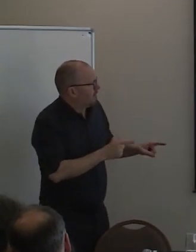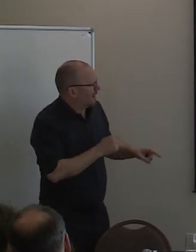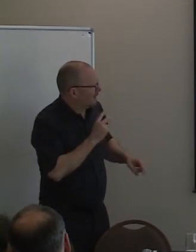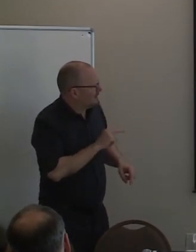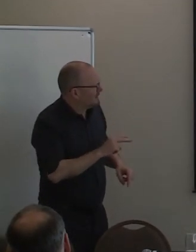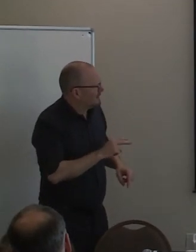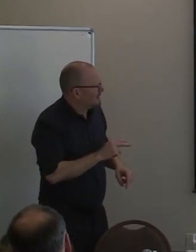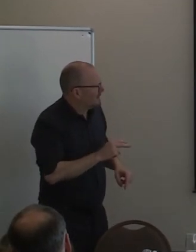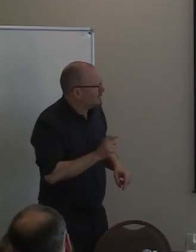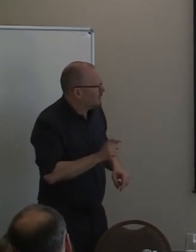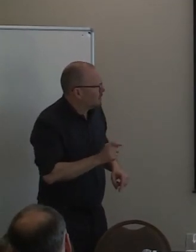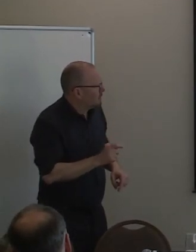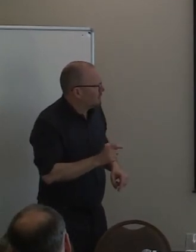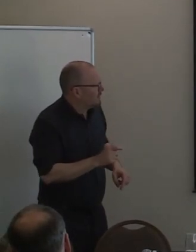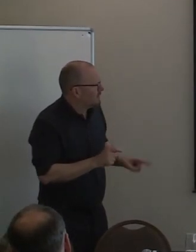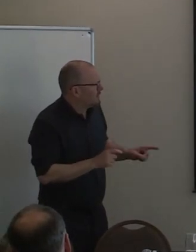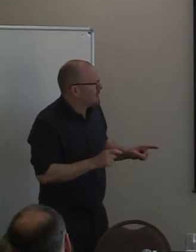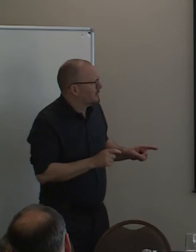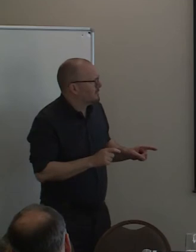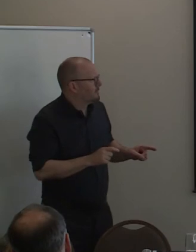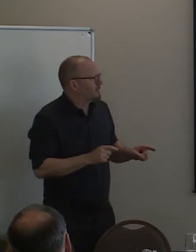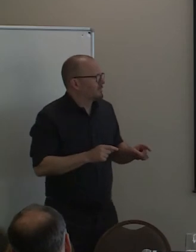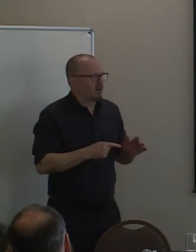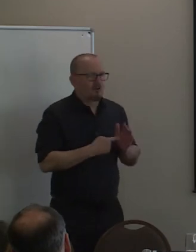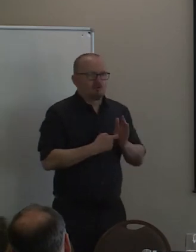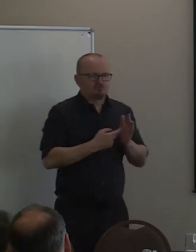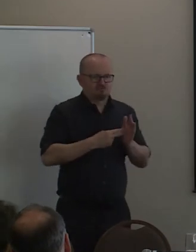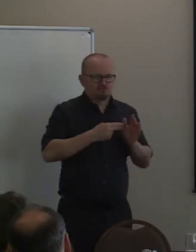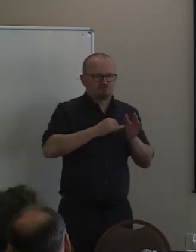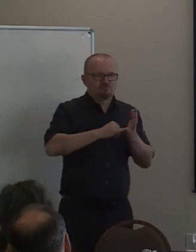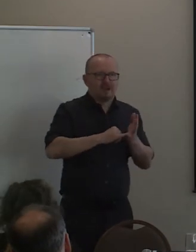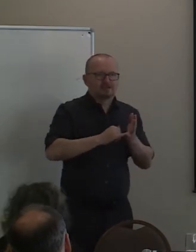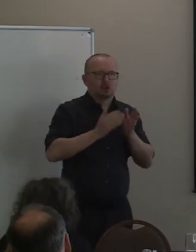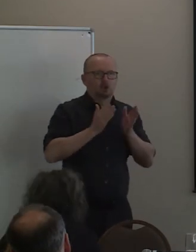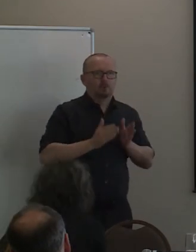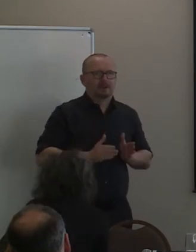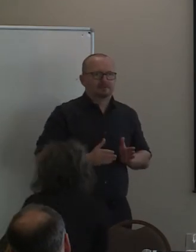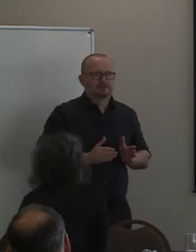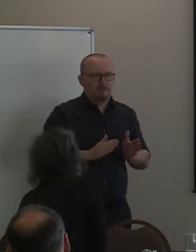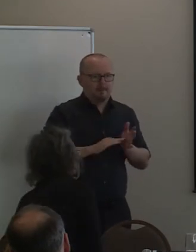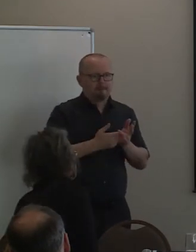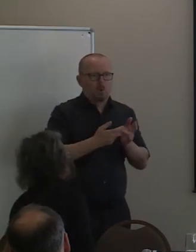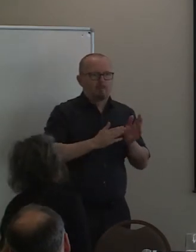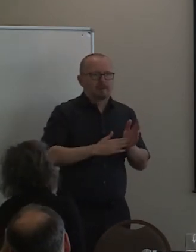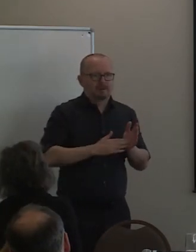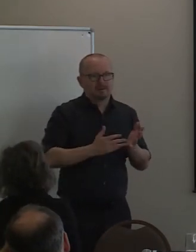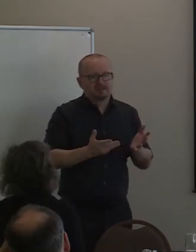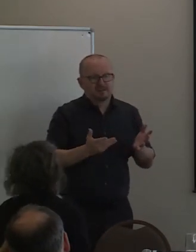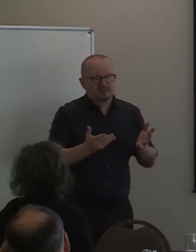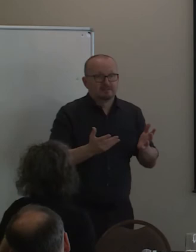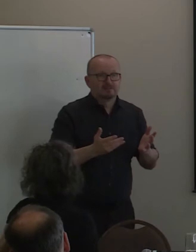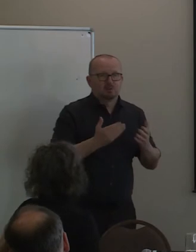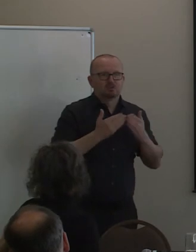can't even say that word, transhumanism, Mormon Transhumanist Association. So it just shows all these